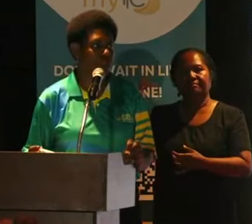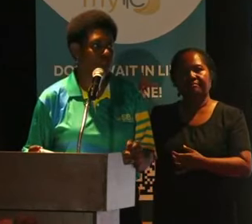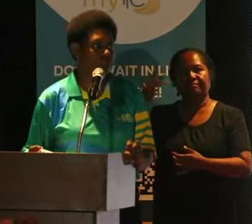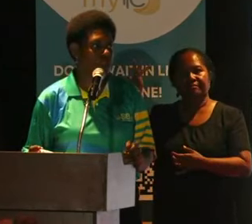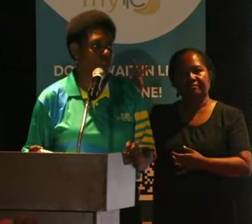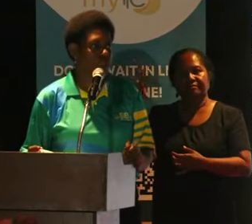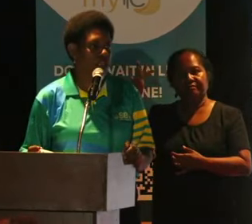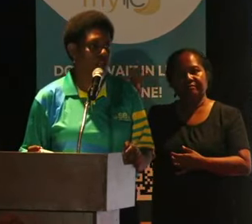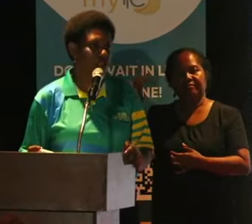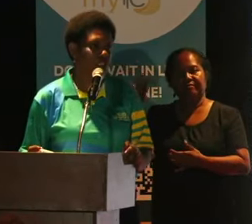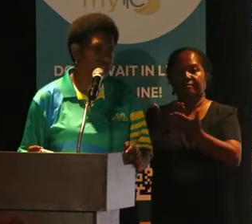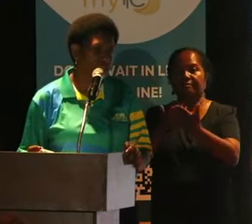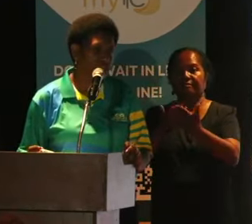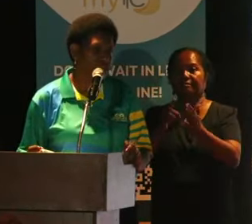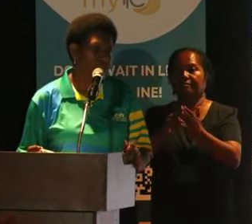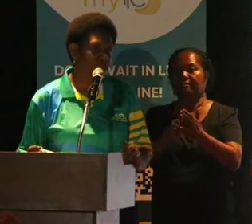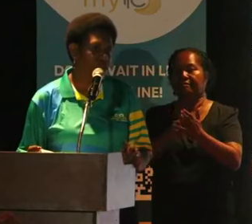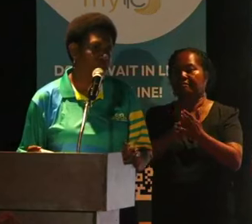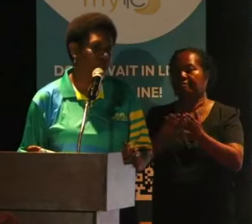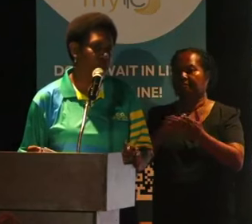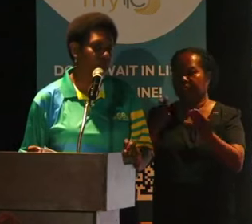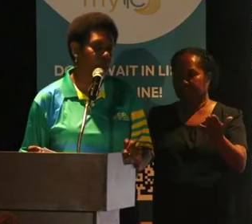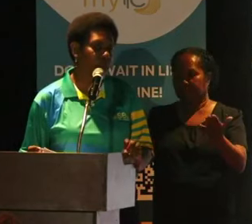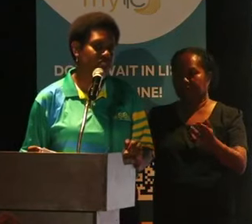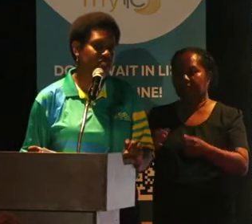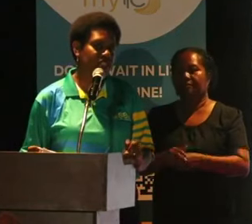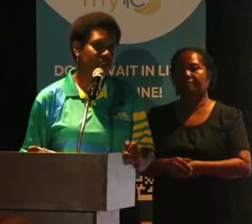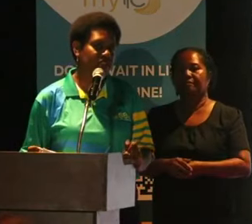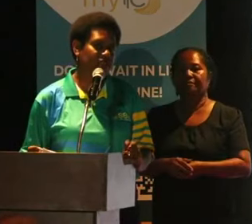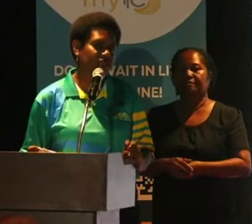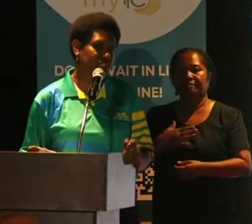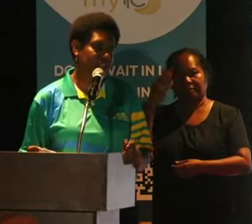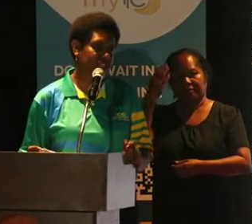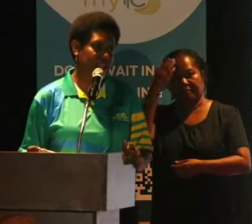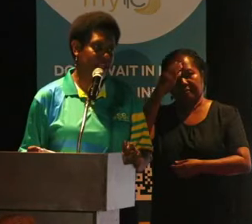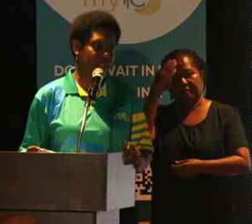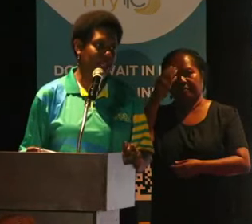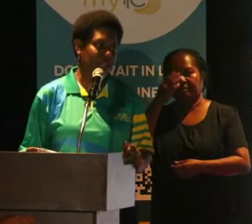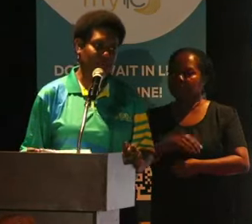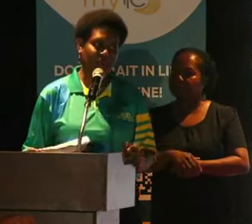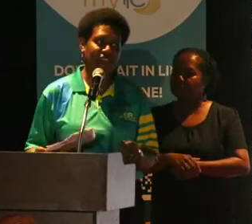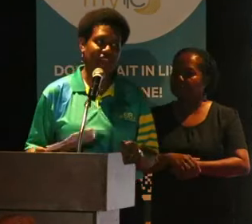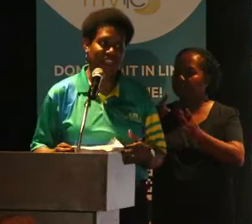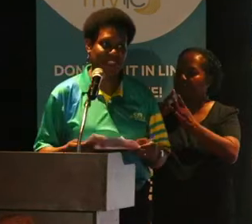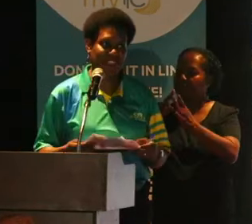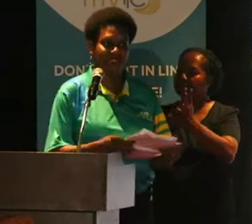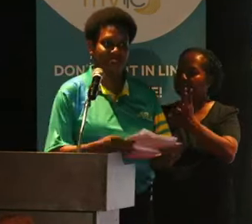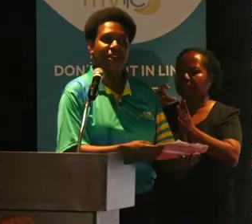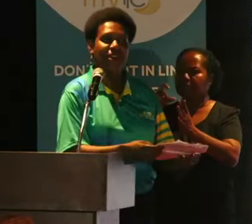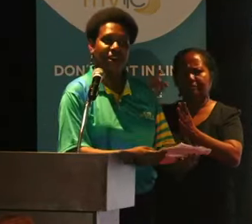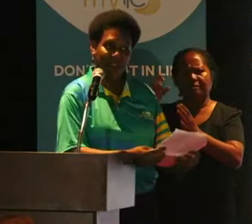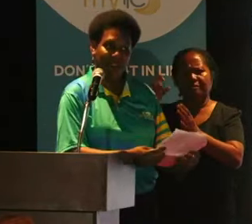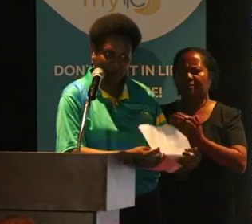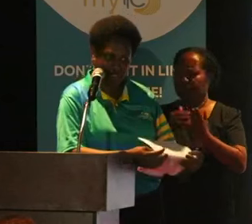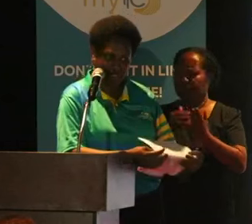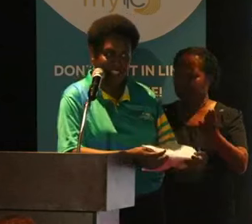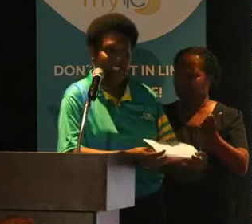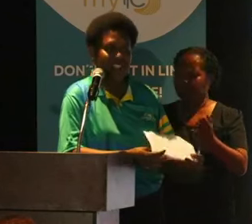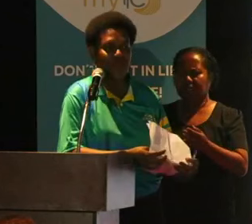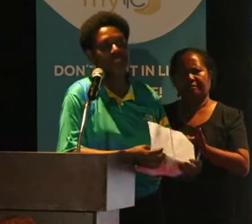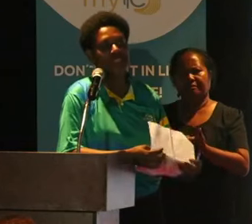Tomas, too. We'll take a break for now. Our apologies. Unfortunately, IRC cannot provide lunch for all